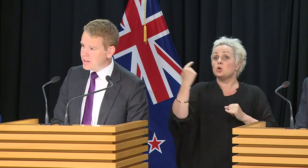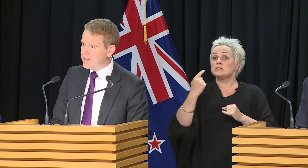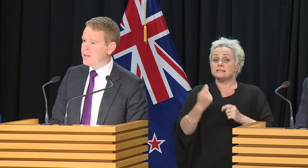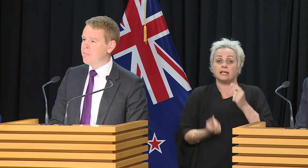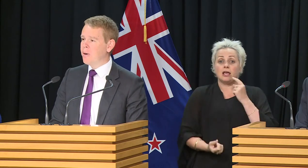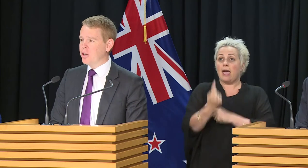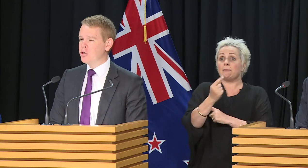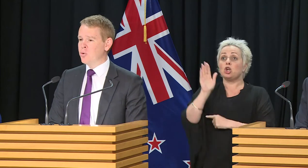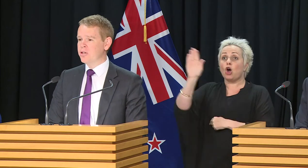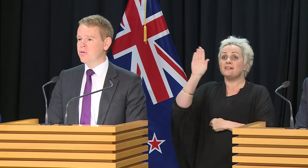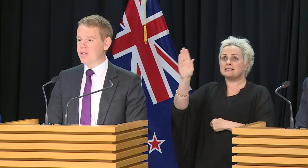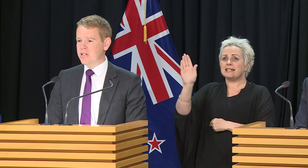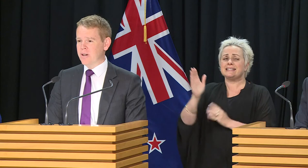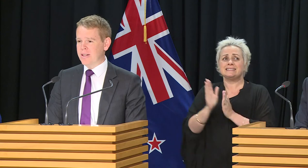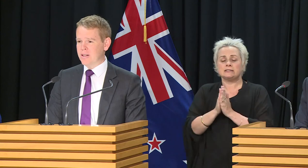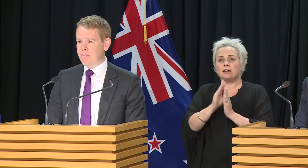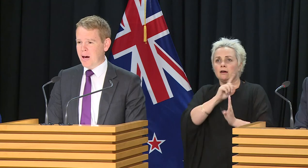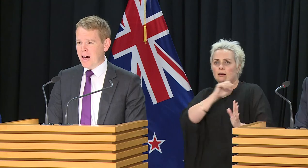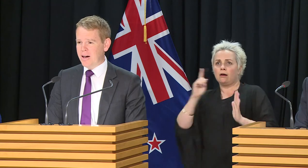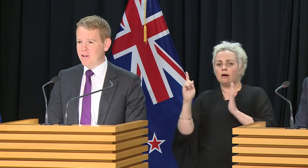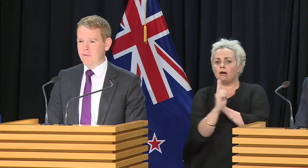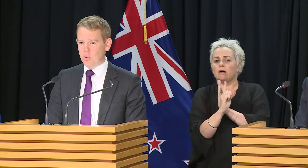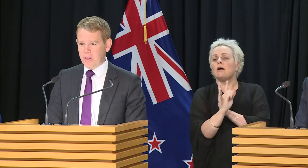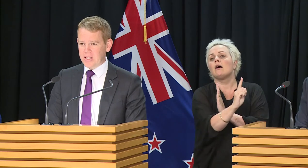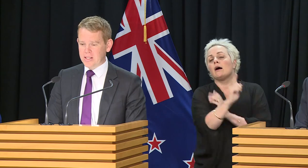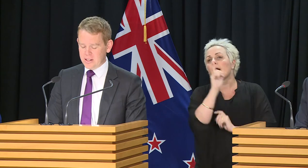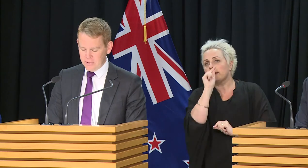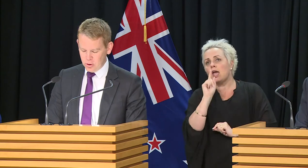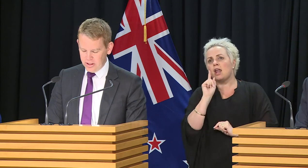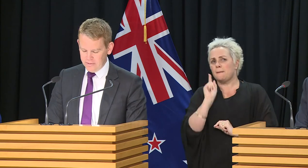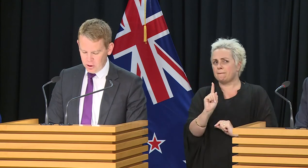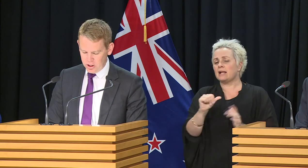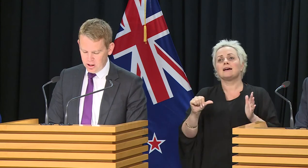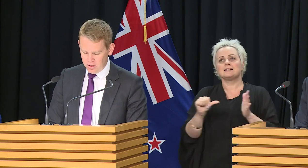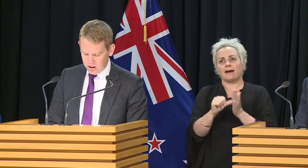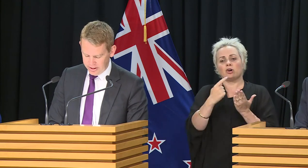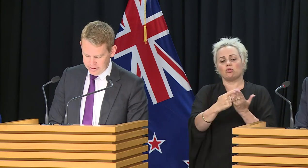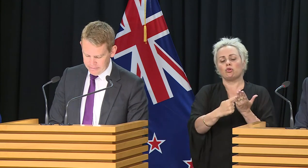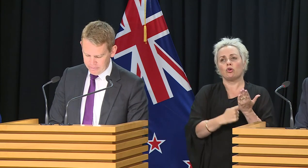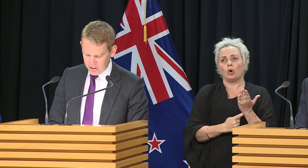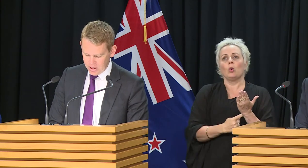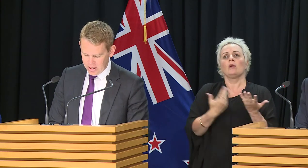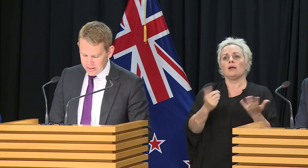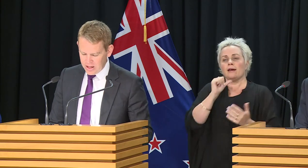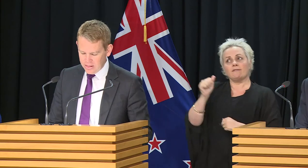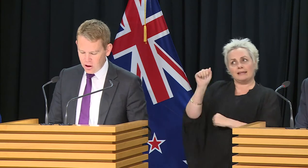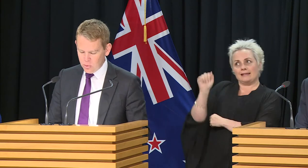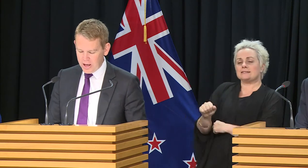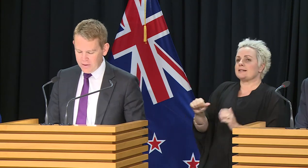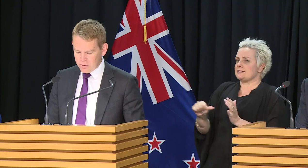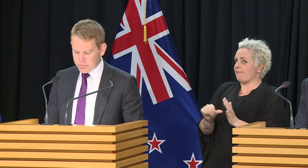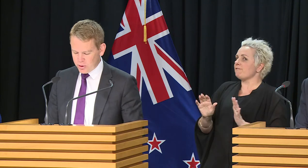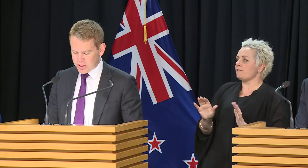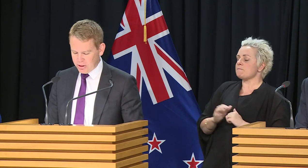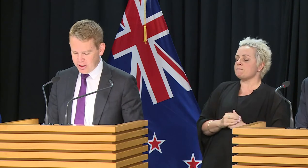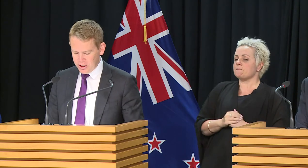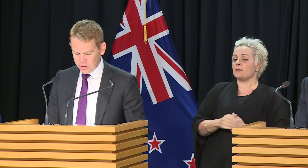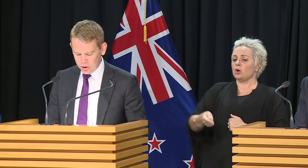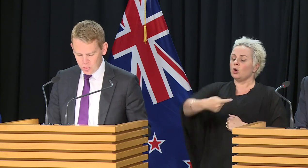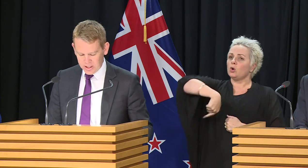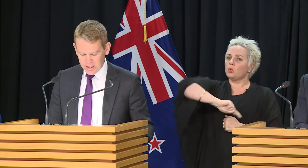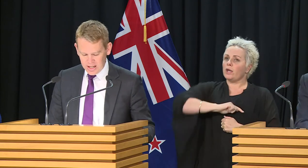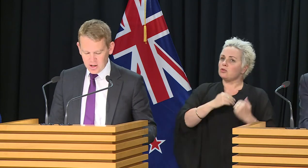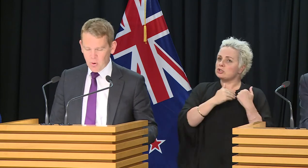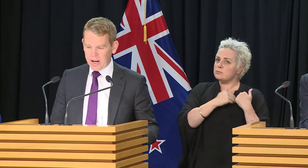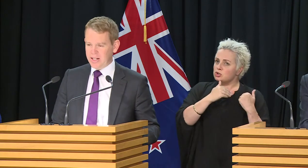emergency, but I do want to reiterate that the bar for that is very, very high. In the end, though, we have a responsibility